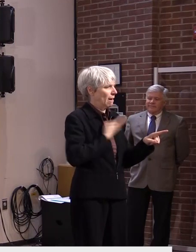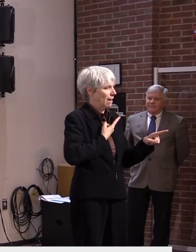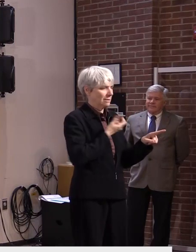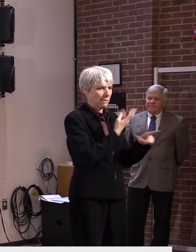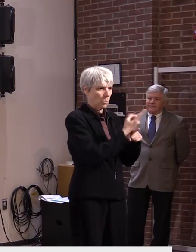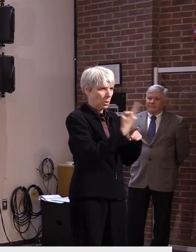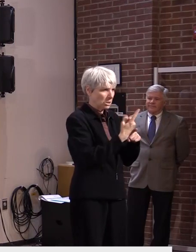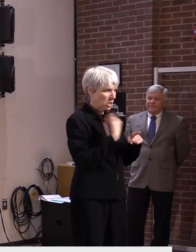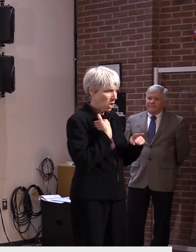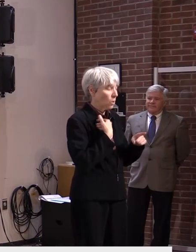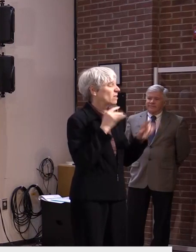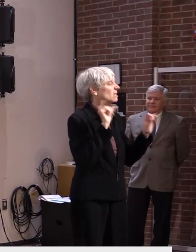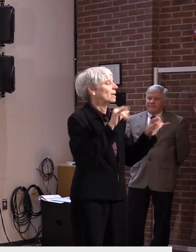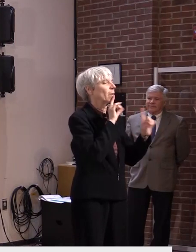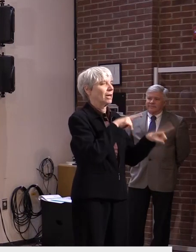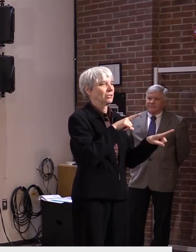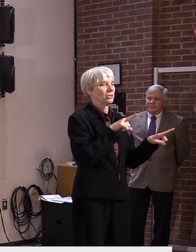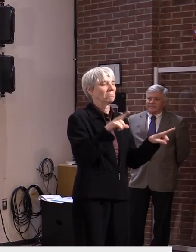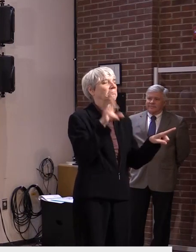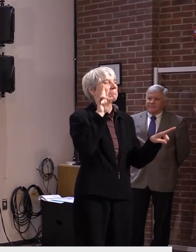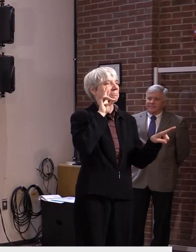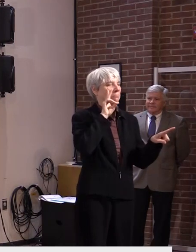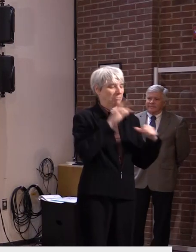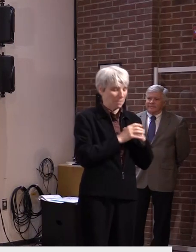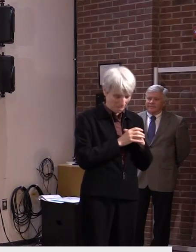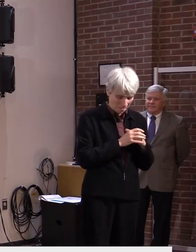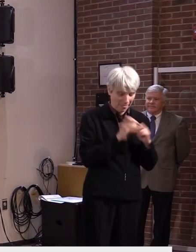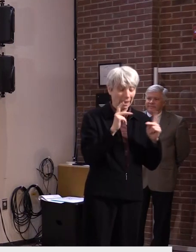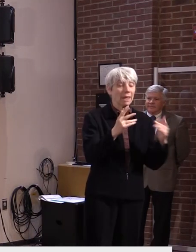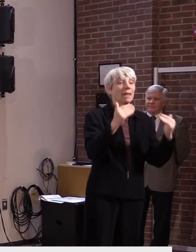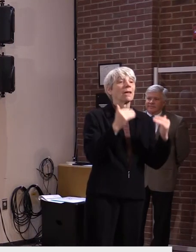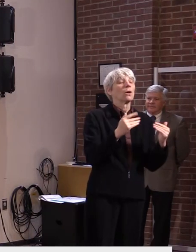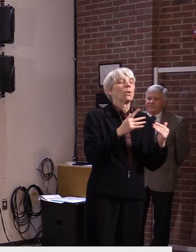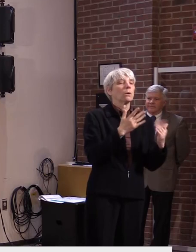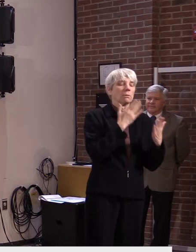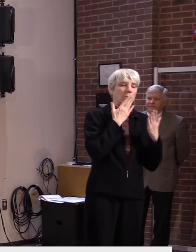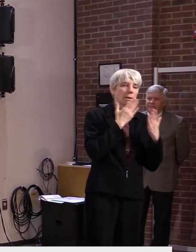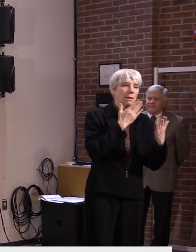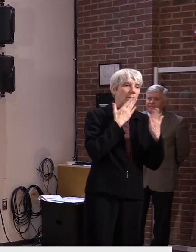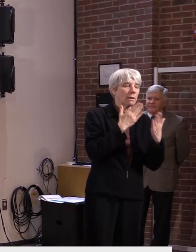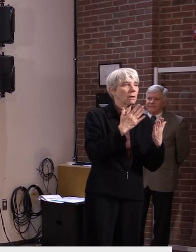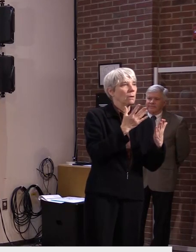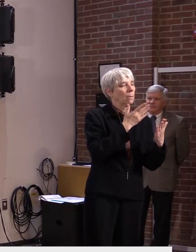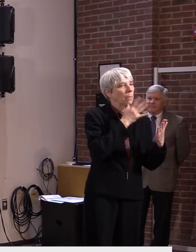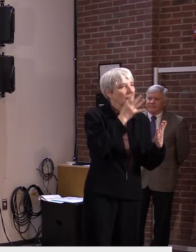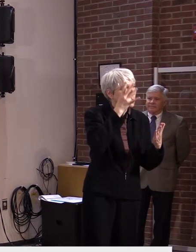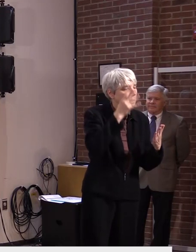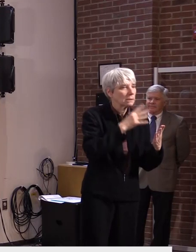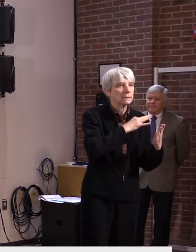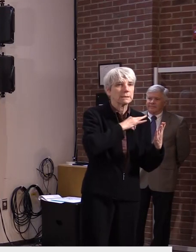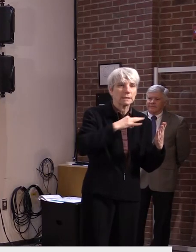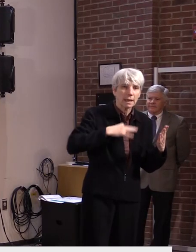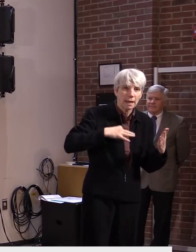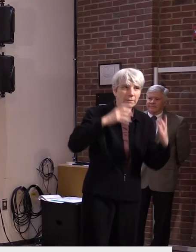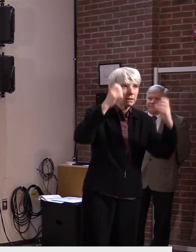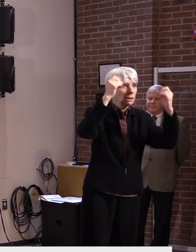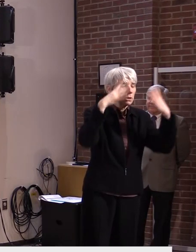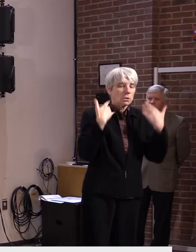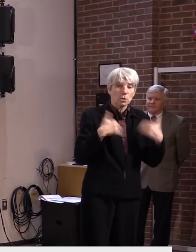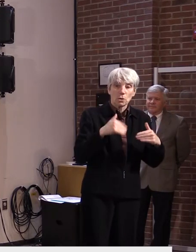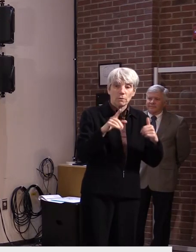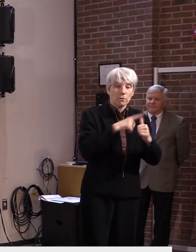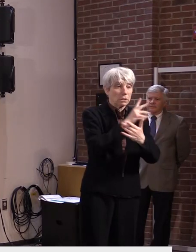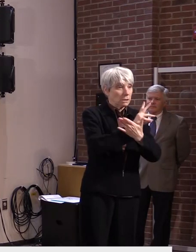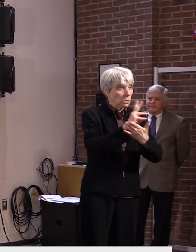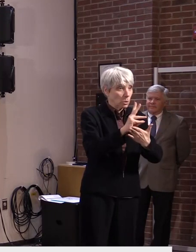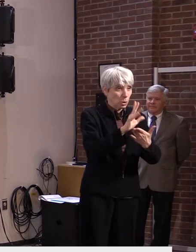Next, I wanted to take a moment to express my appreciation for the work of parents, staff, and teachers through the first 6 weeks